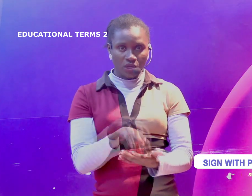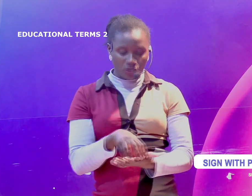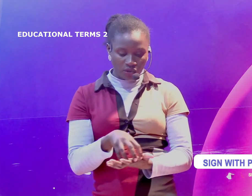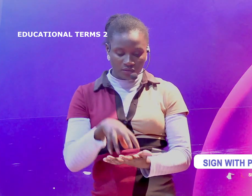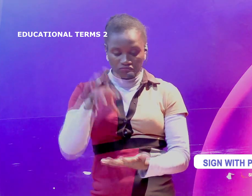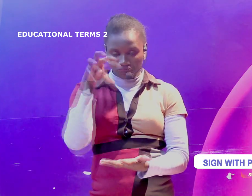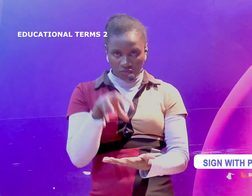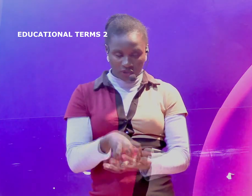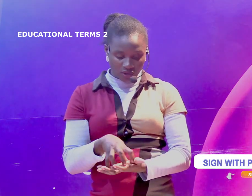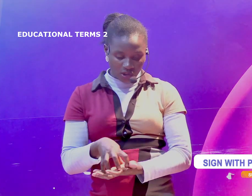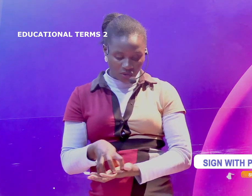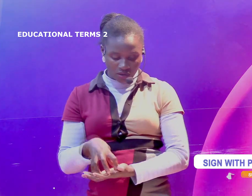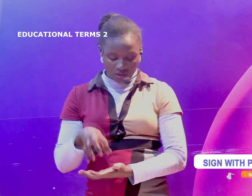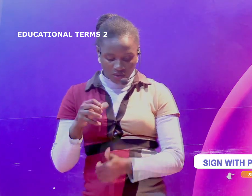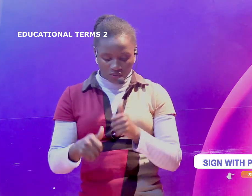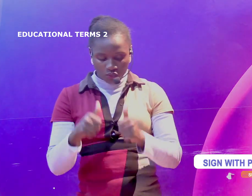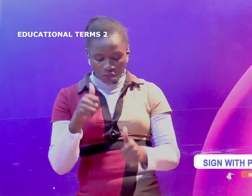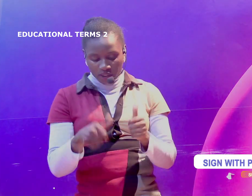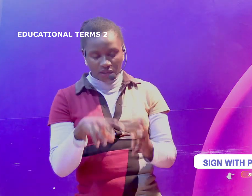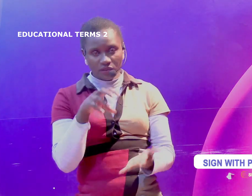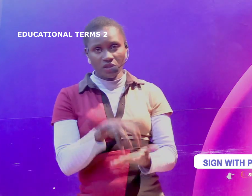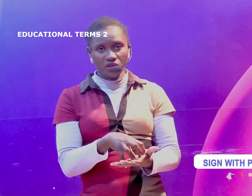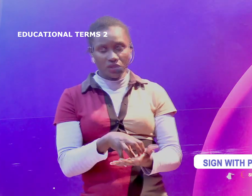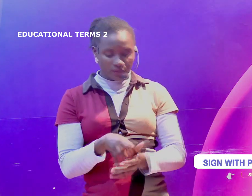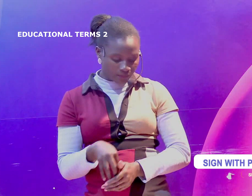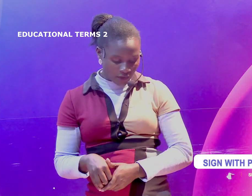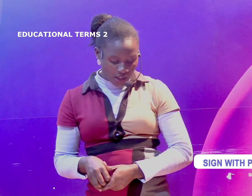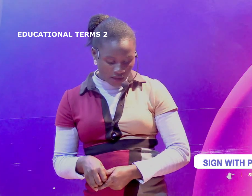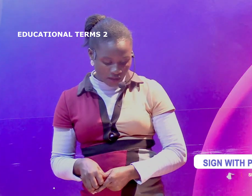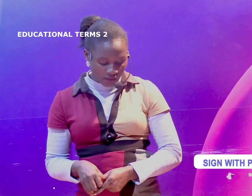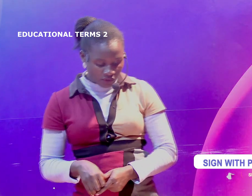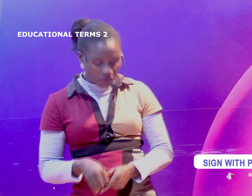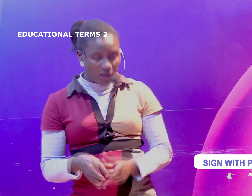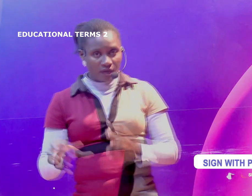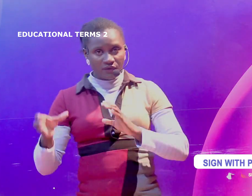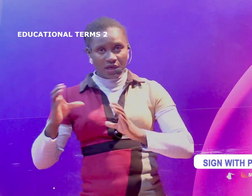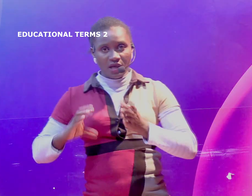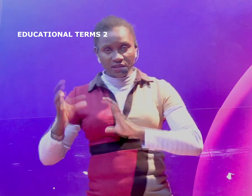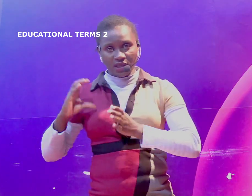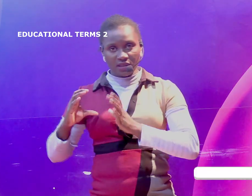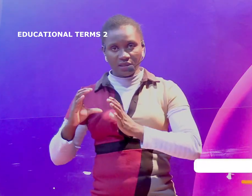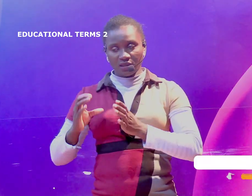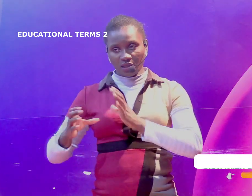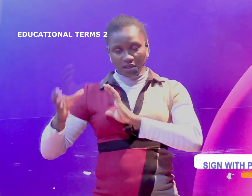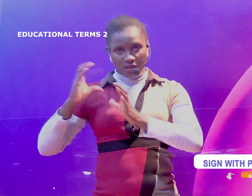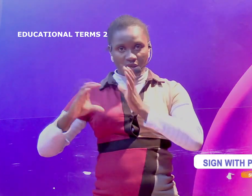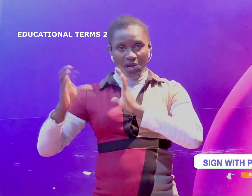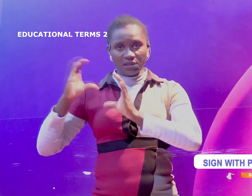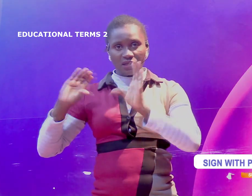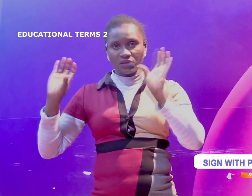situation, situation, which situation. And then we also have culture, culture, using a